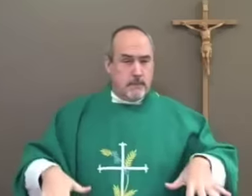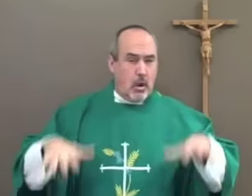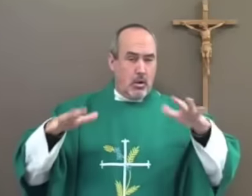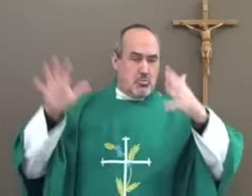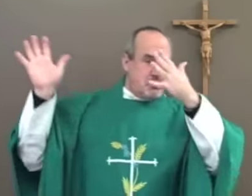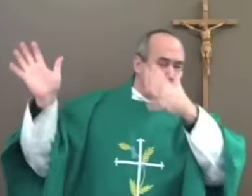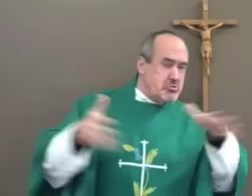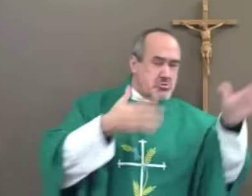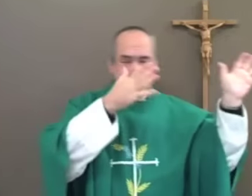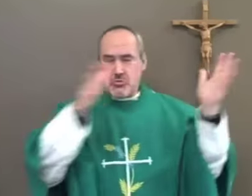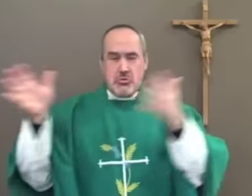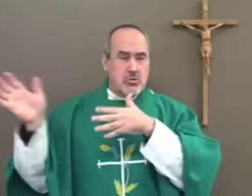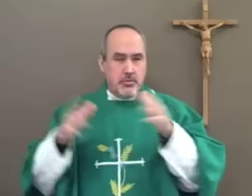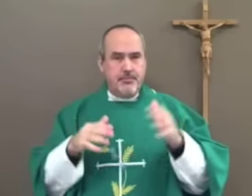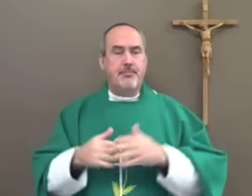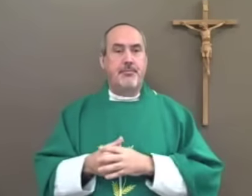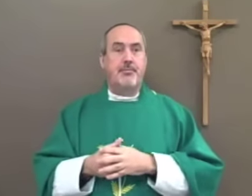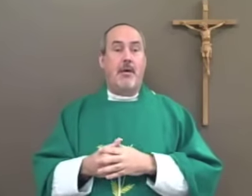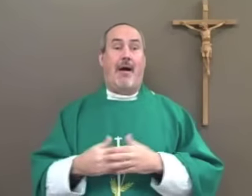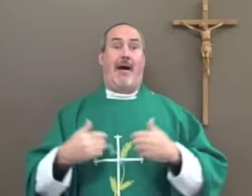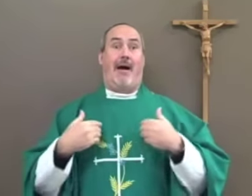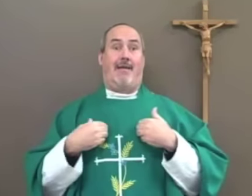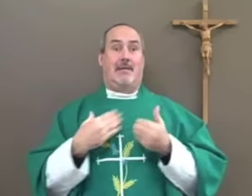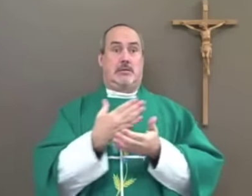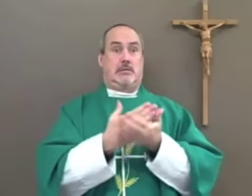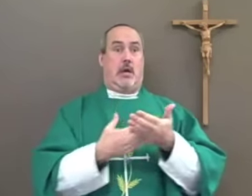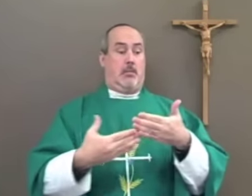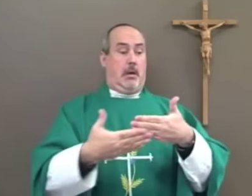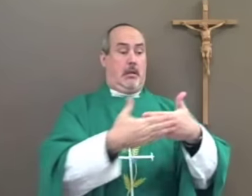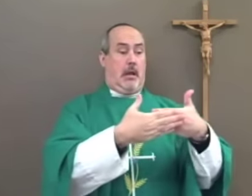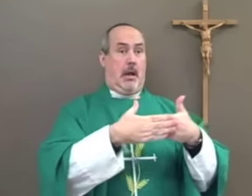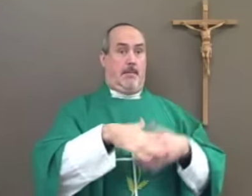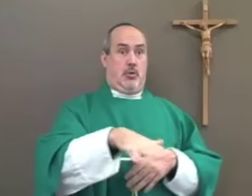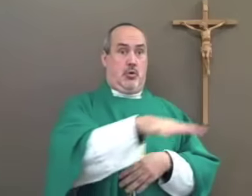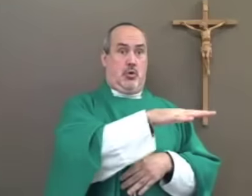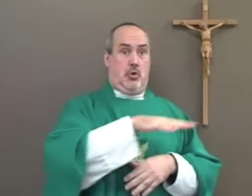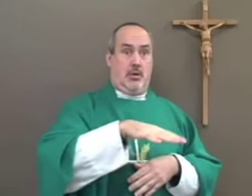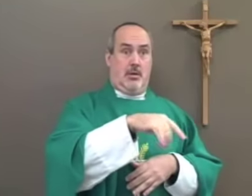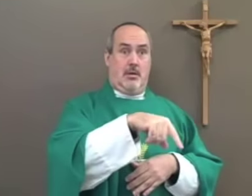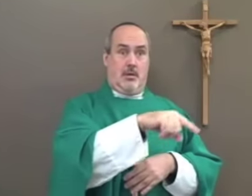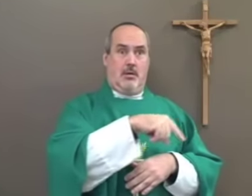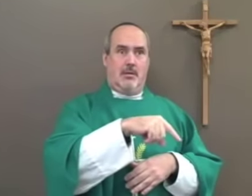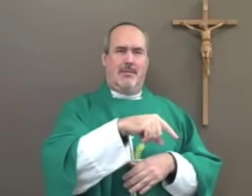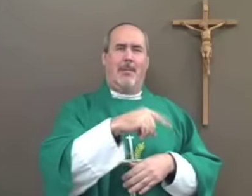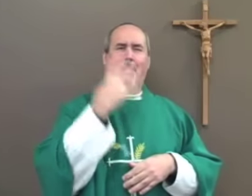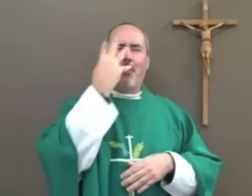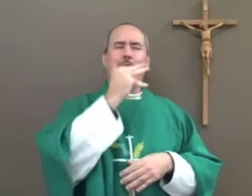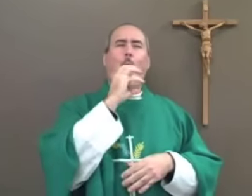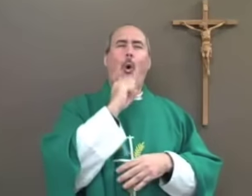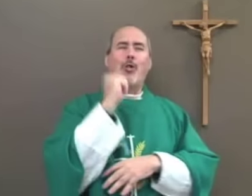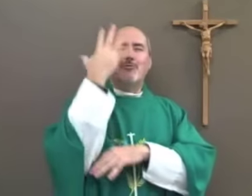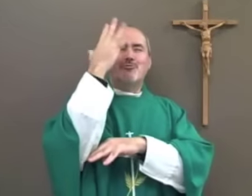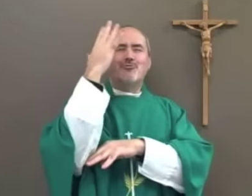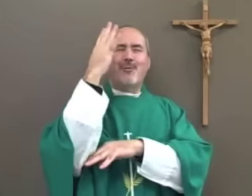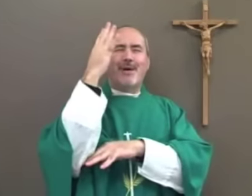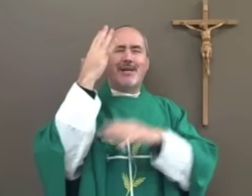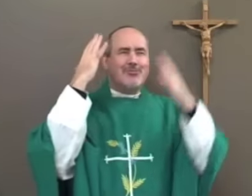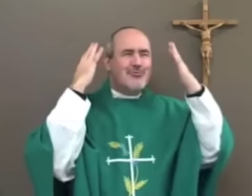the country. Bad winds and flooding. In some neighborhoods, there